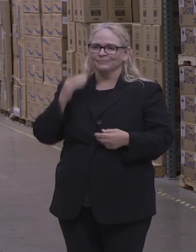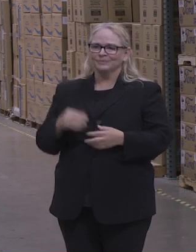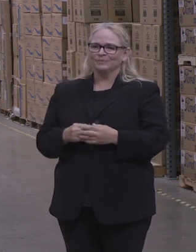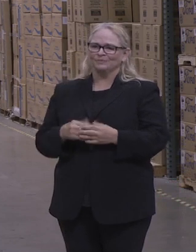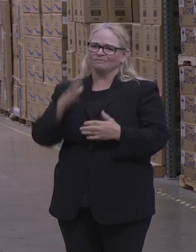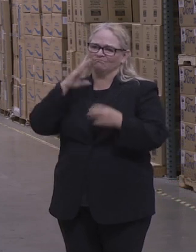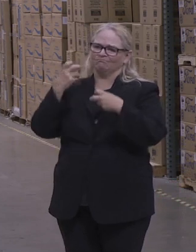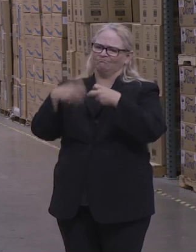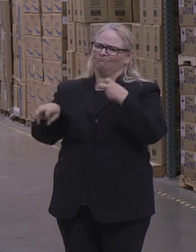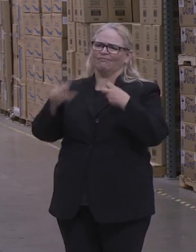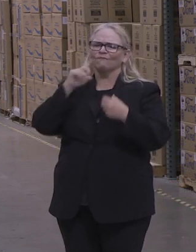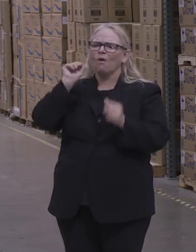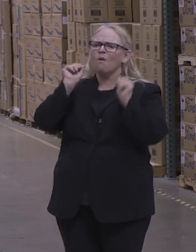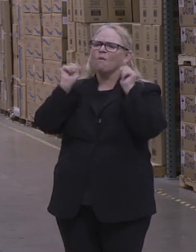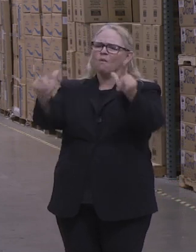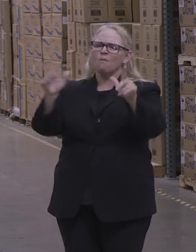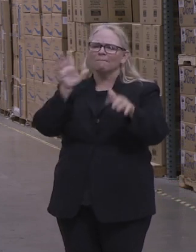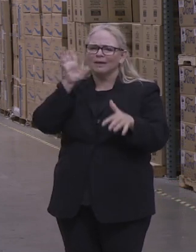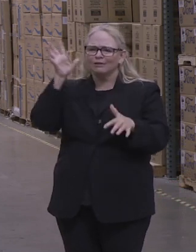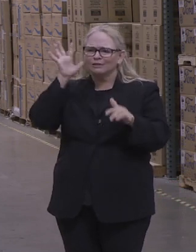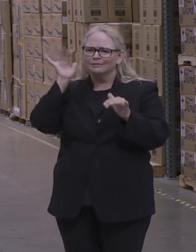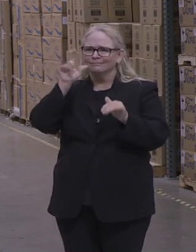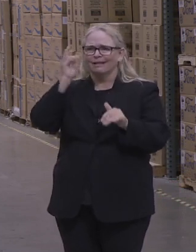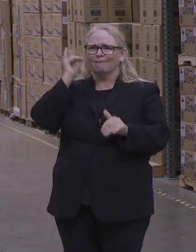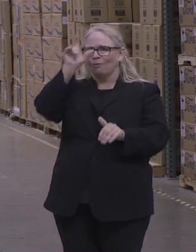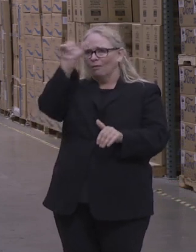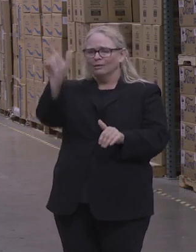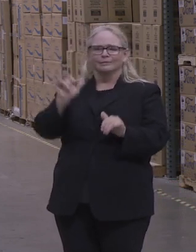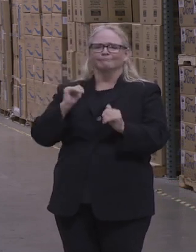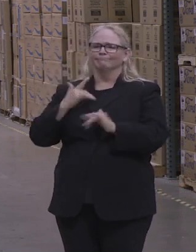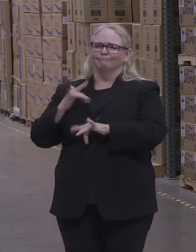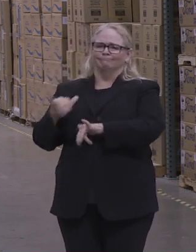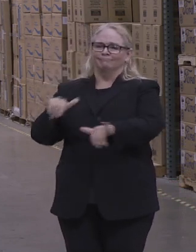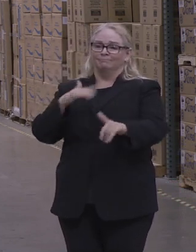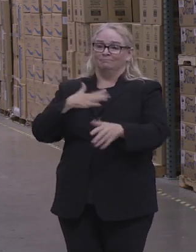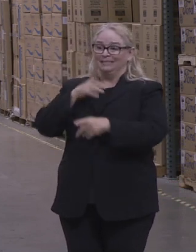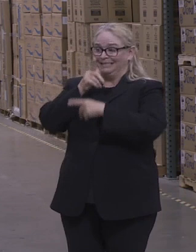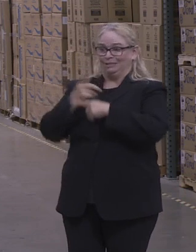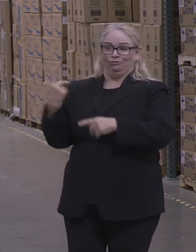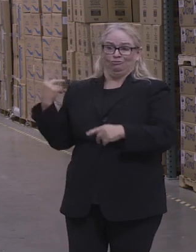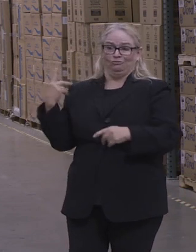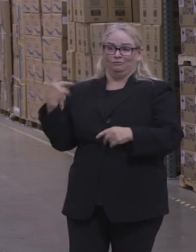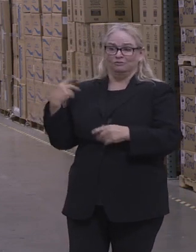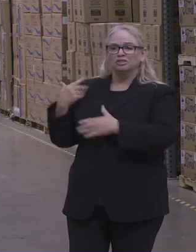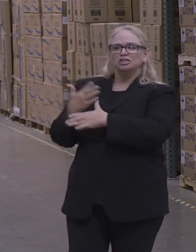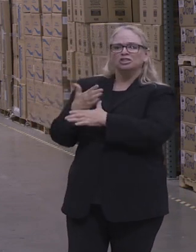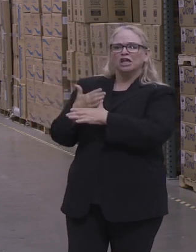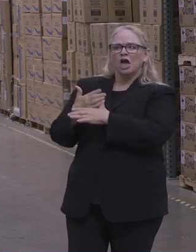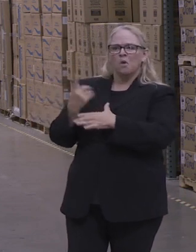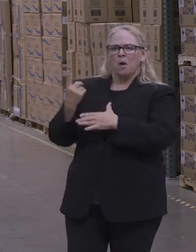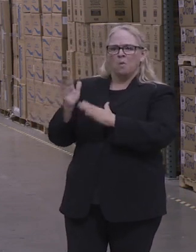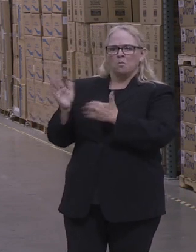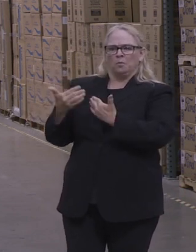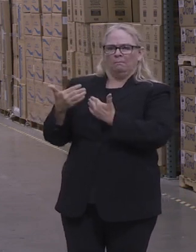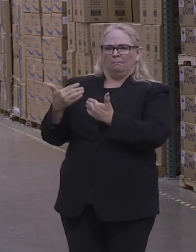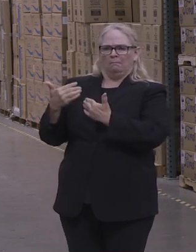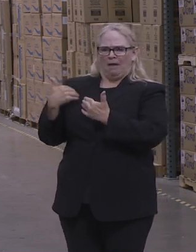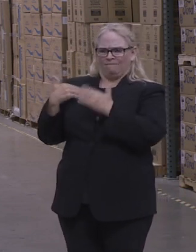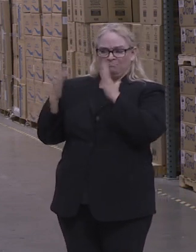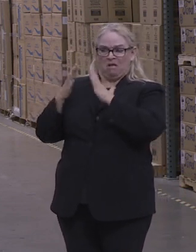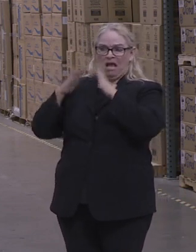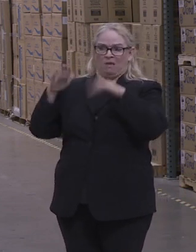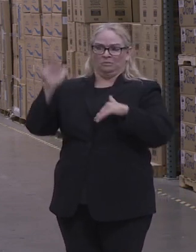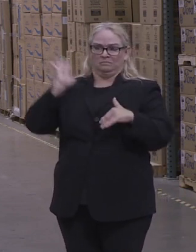this state where you've got kids, where I grew up, my sister and I living in the same room, everyone's bunked together, small households where there's not a lot